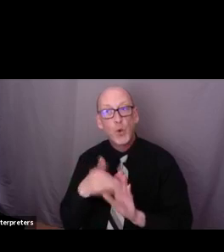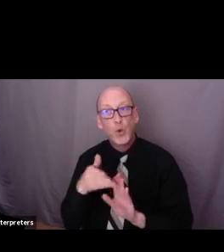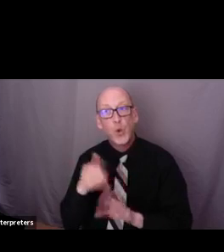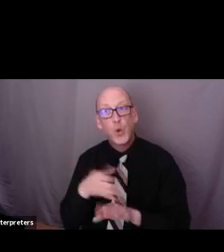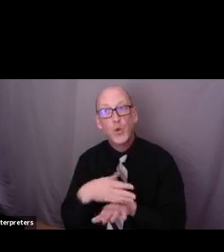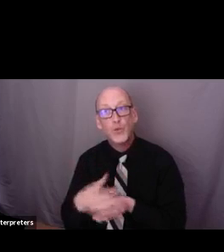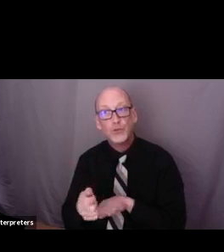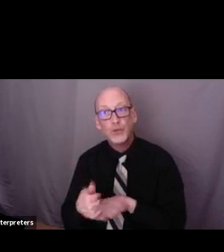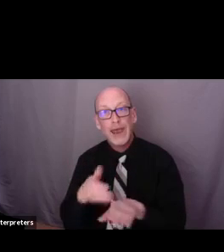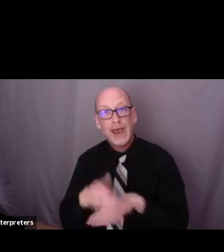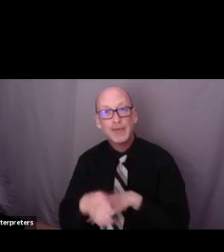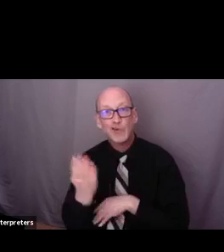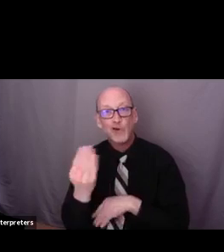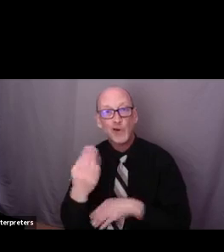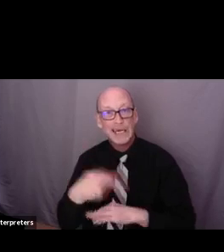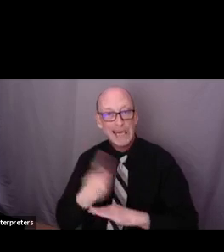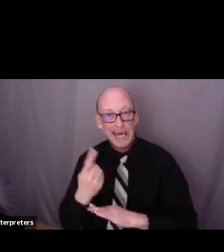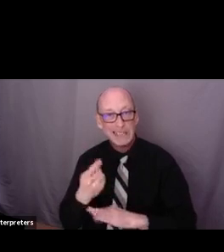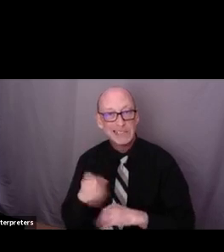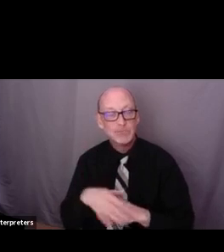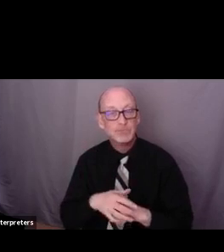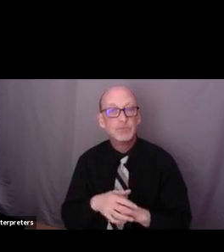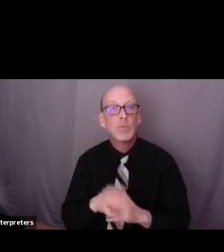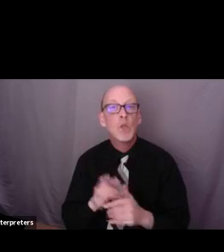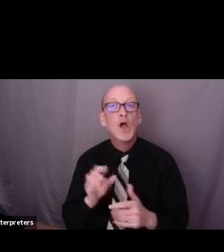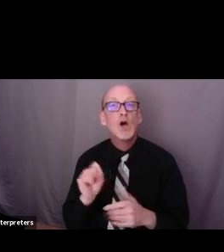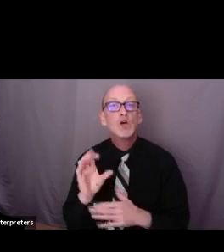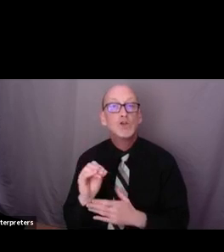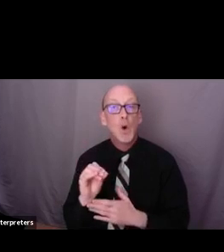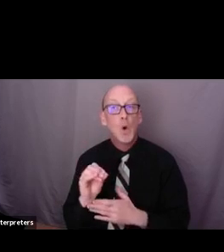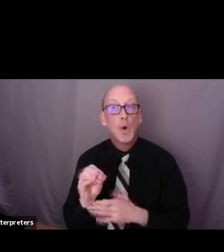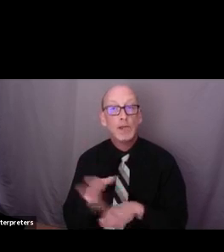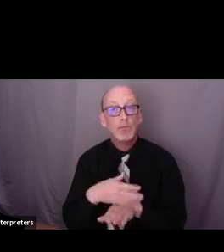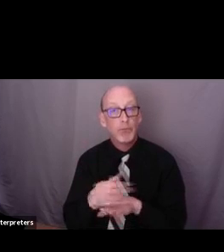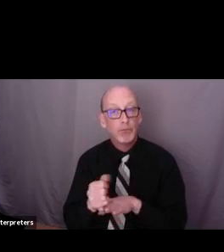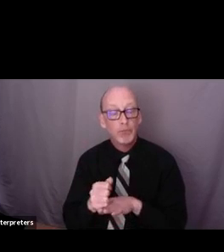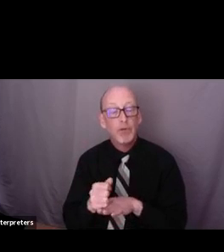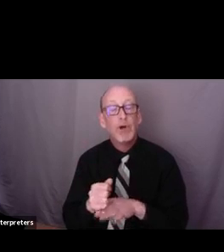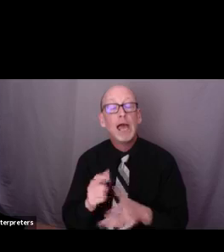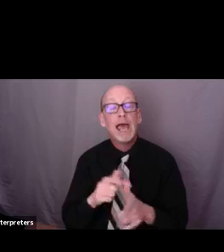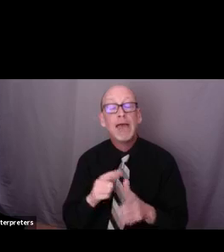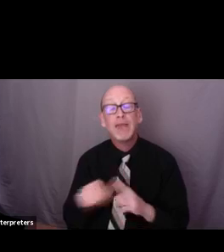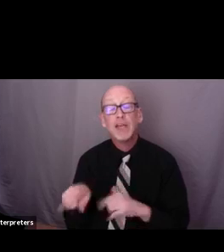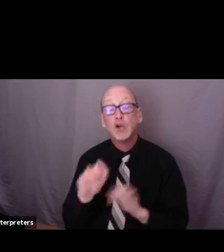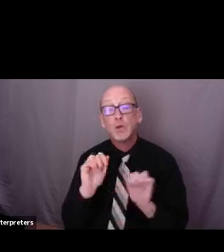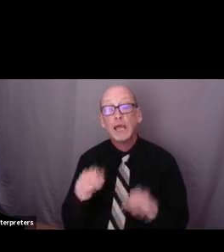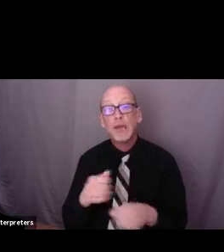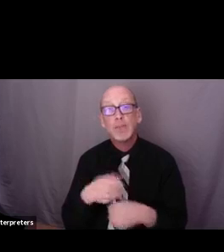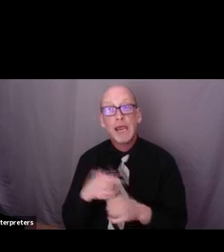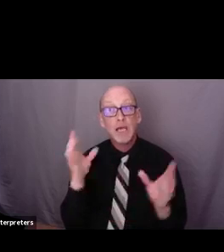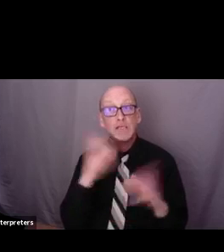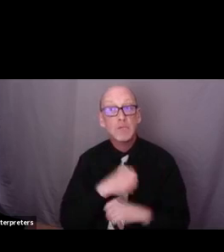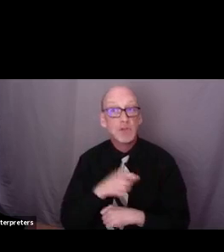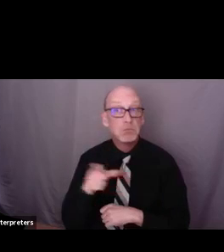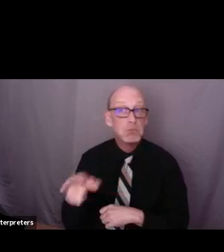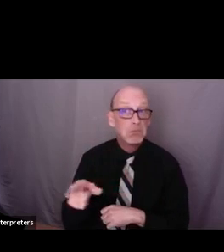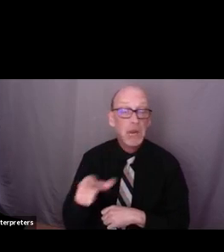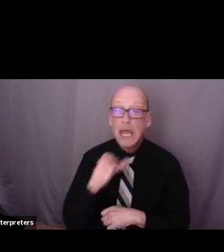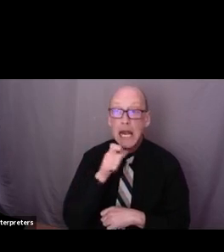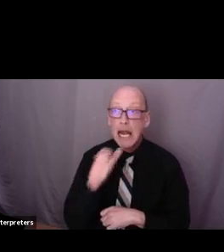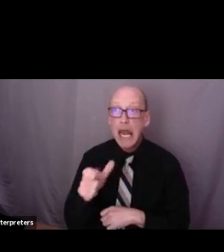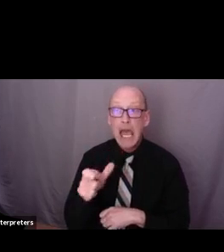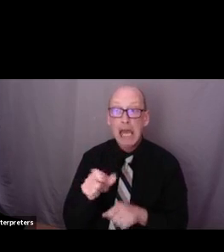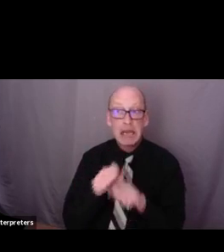symptomatic. Again, we're talking about symptomatic individuals. So it runs its course for 14 days, and so then you can make an assumption that that person is no longer